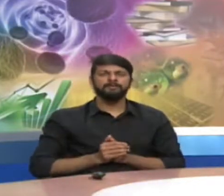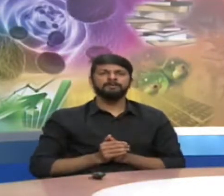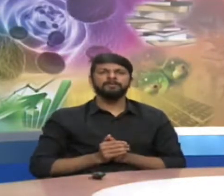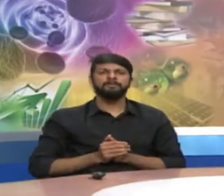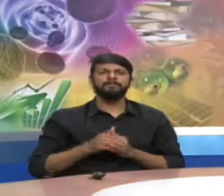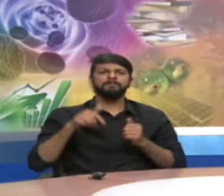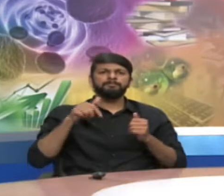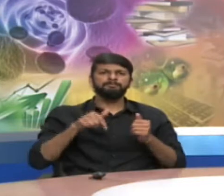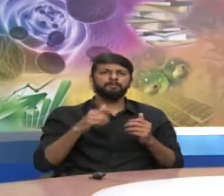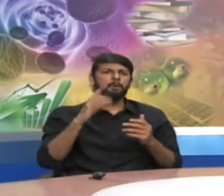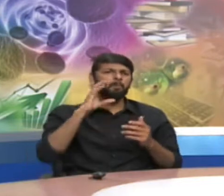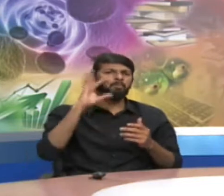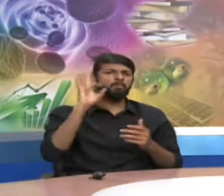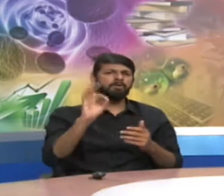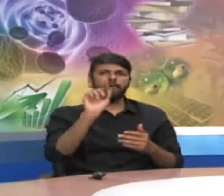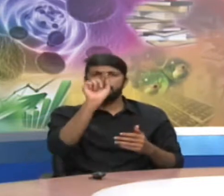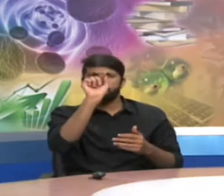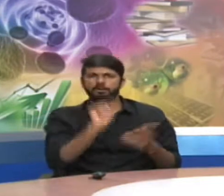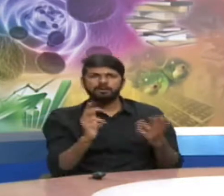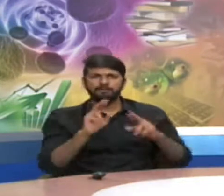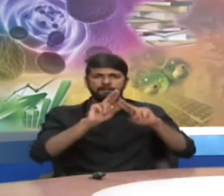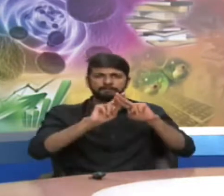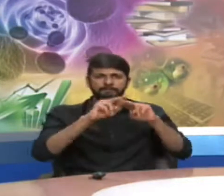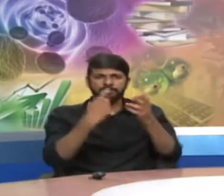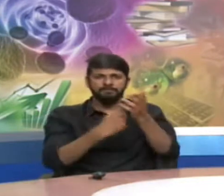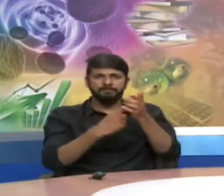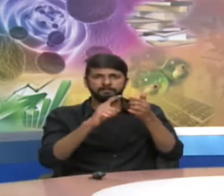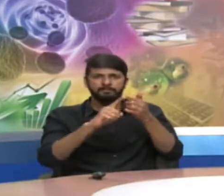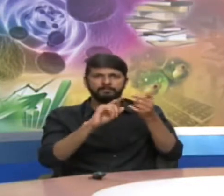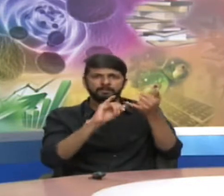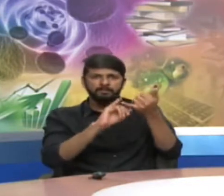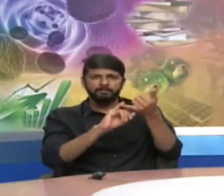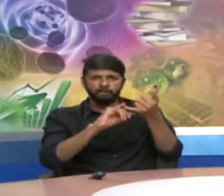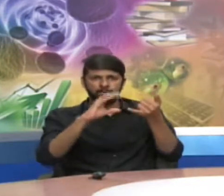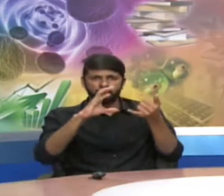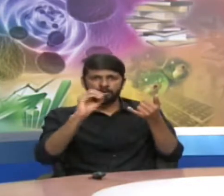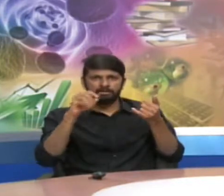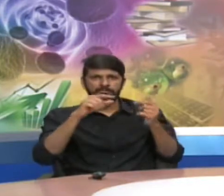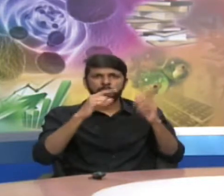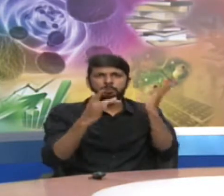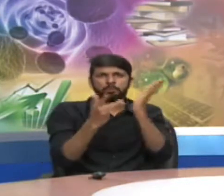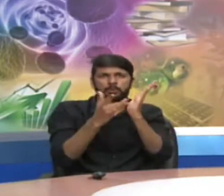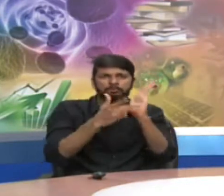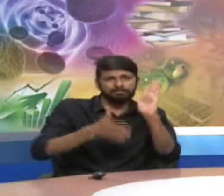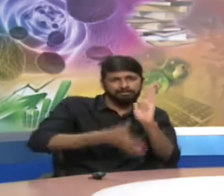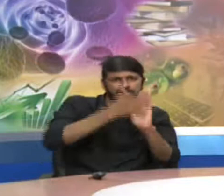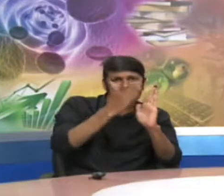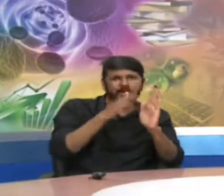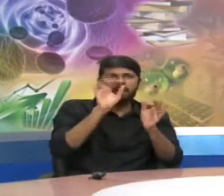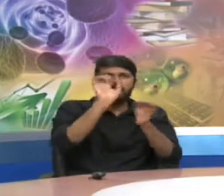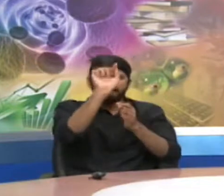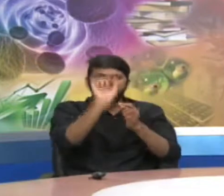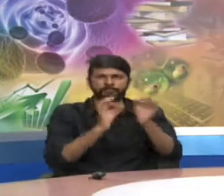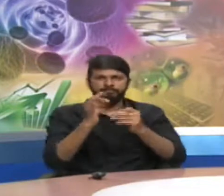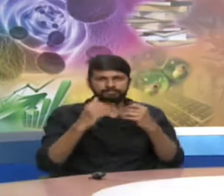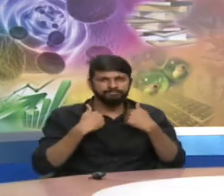Welcome back. Let us learn what are the important points for fresco technique.